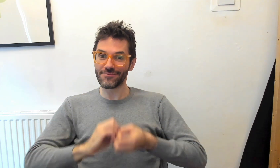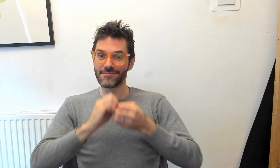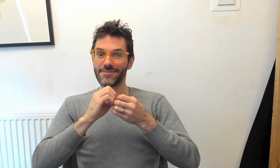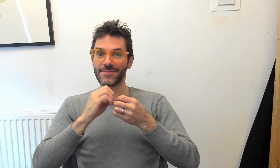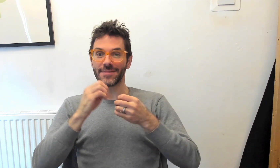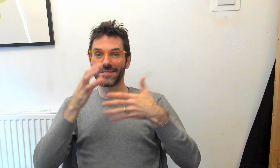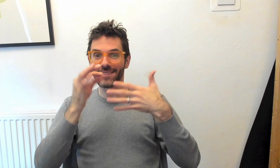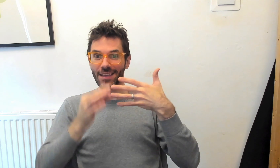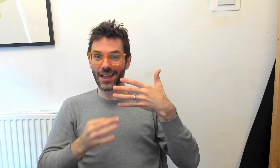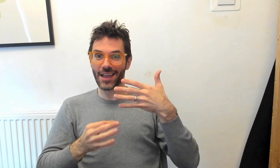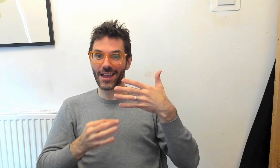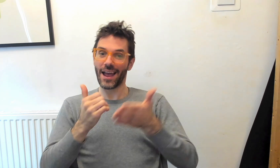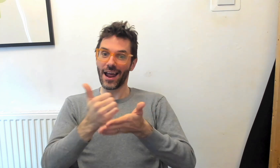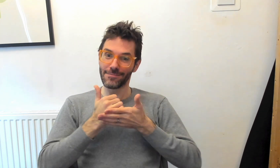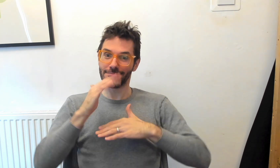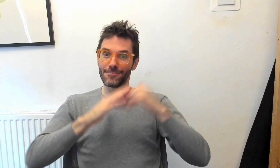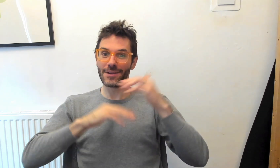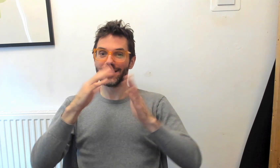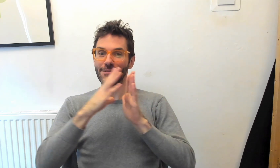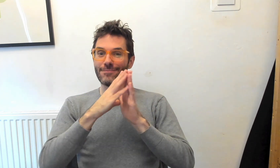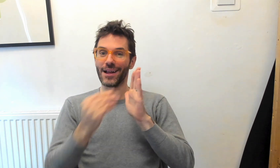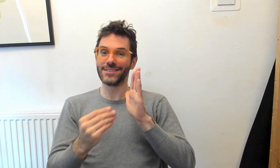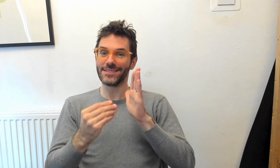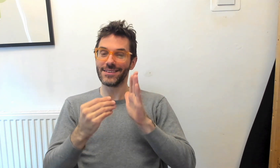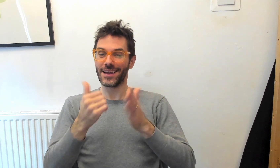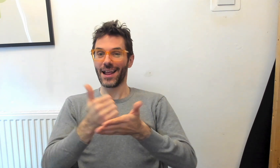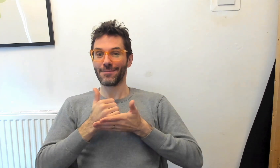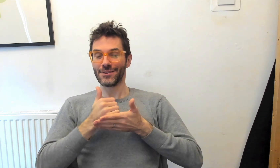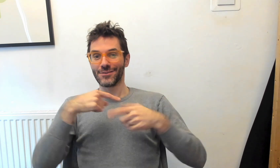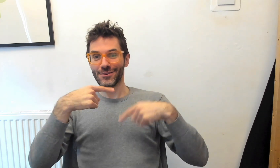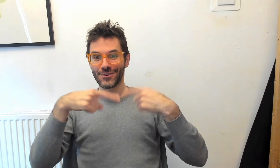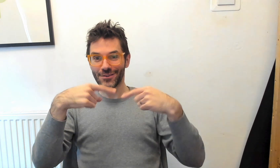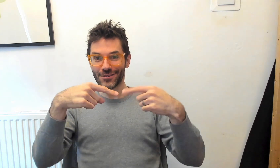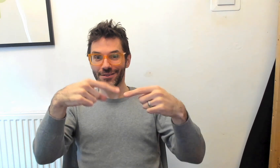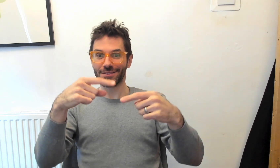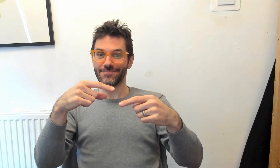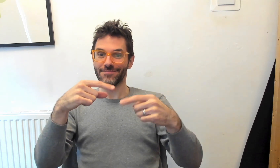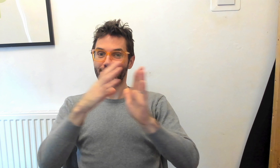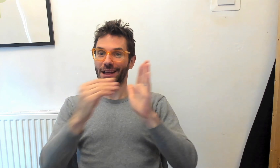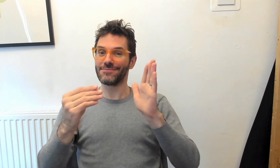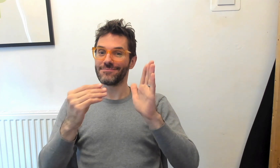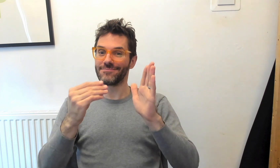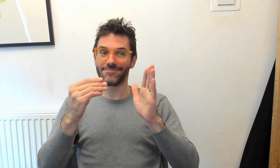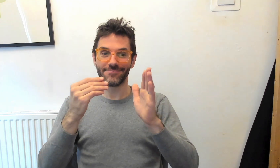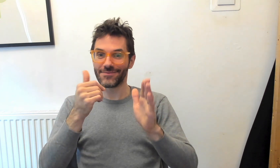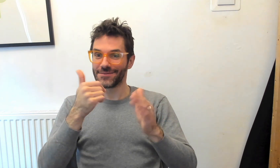and deliver features to help us build models and to help us run